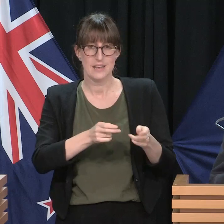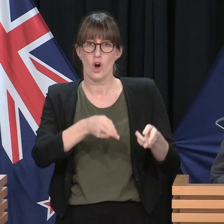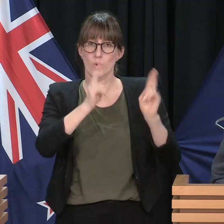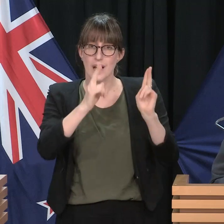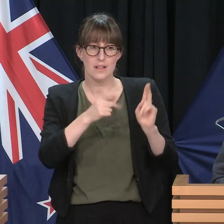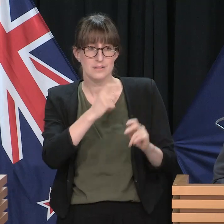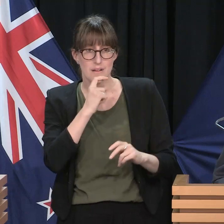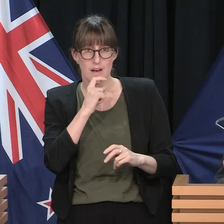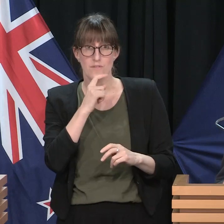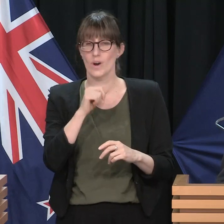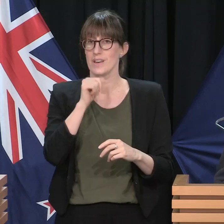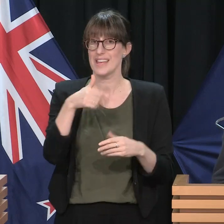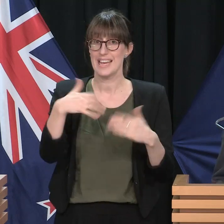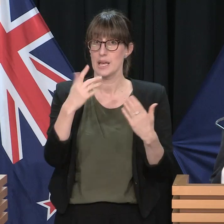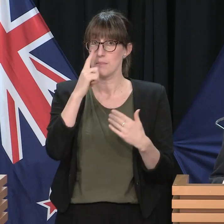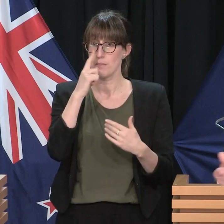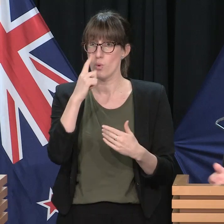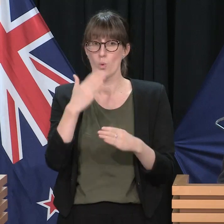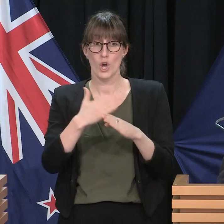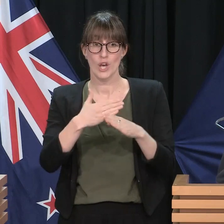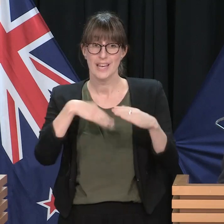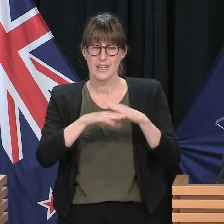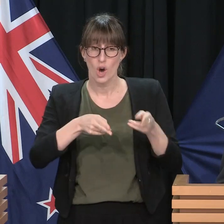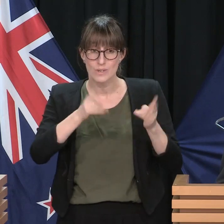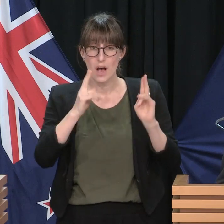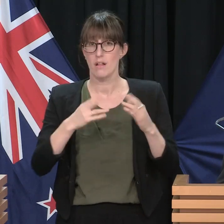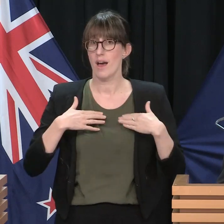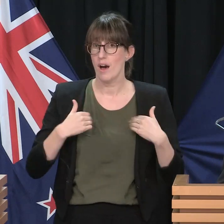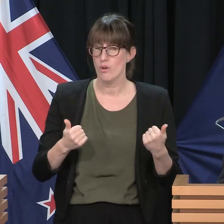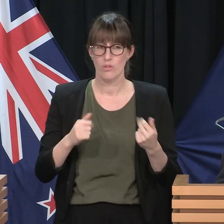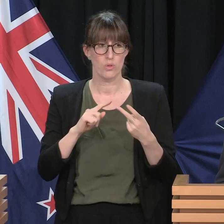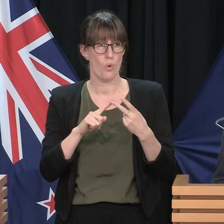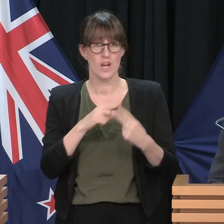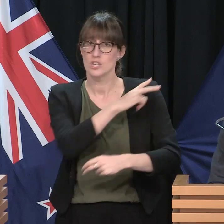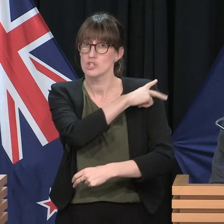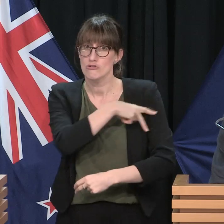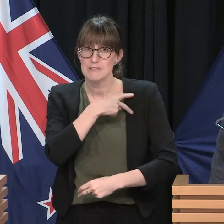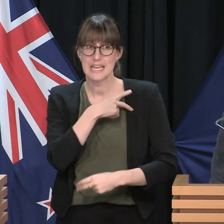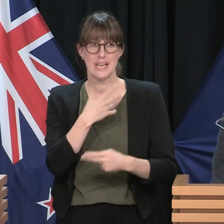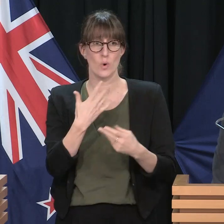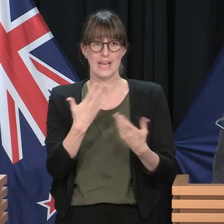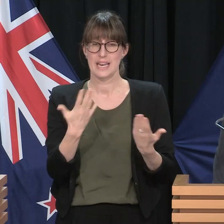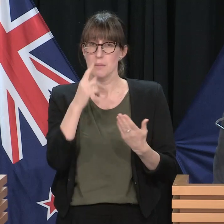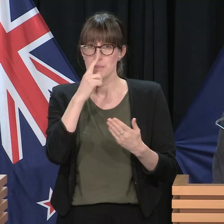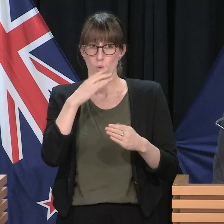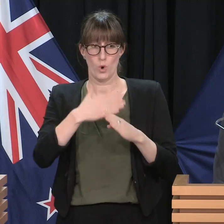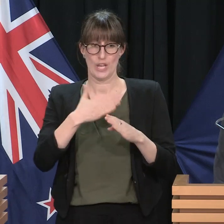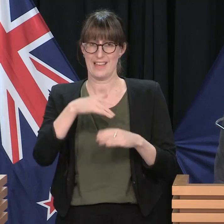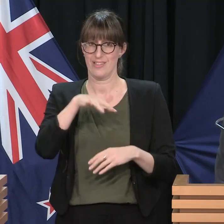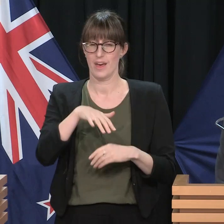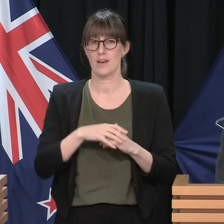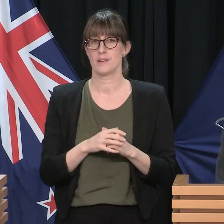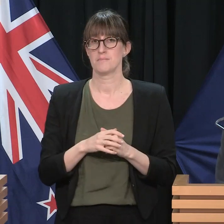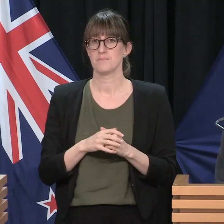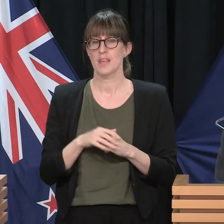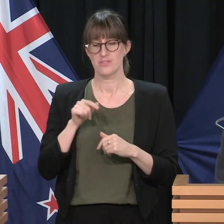those providing health services or security or managing the facility. The program provides additional assurance that